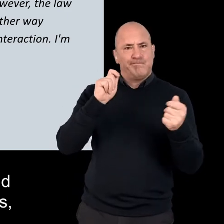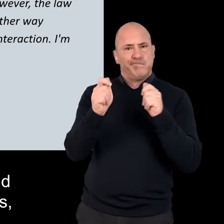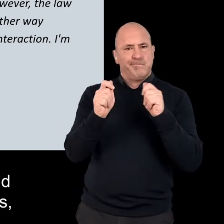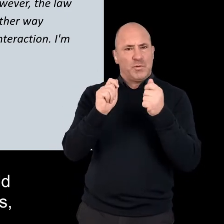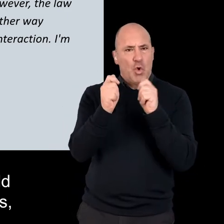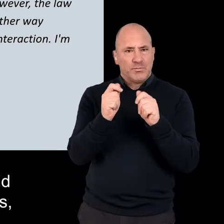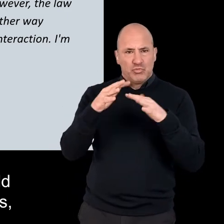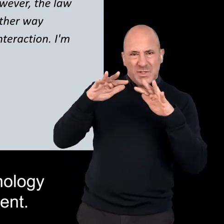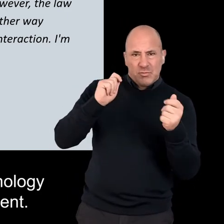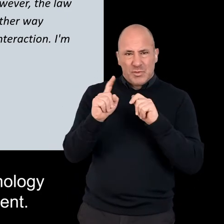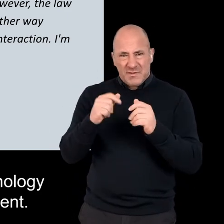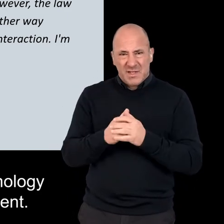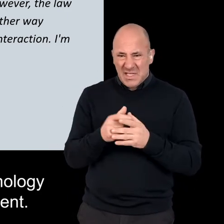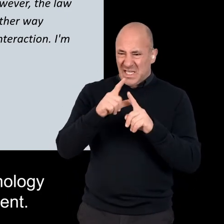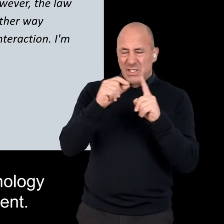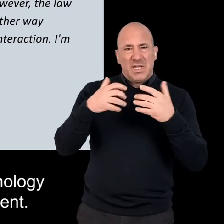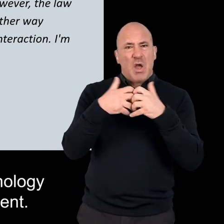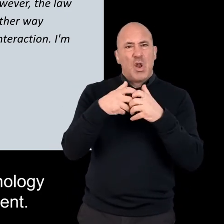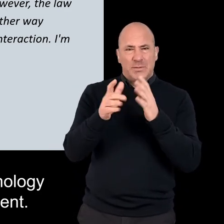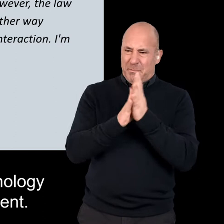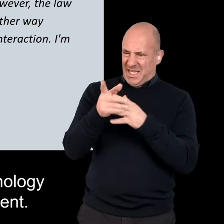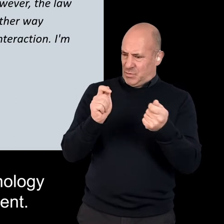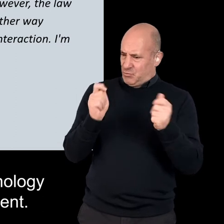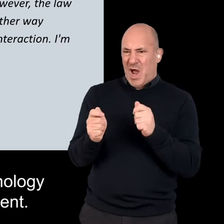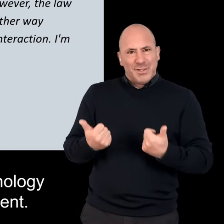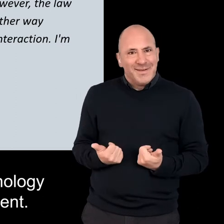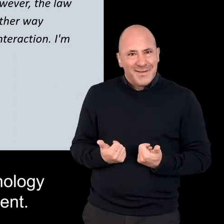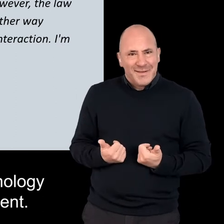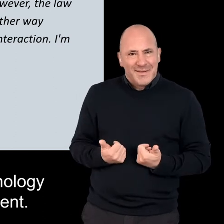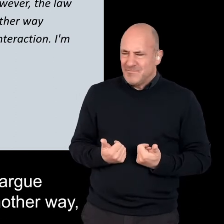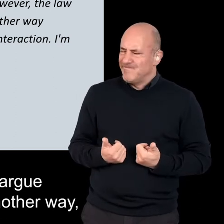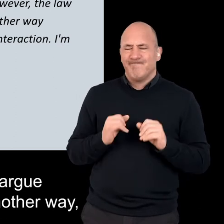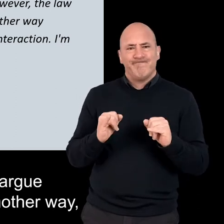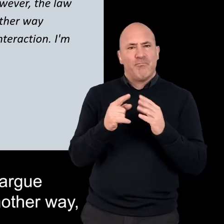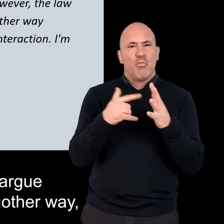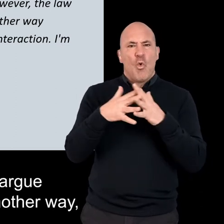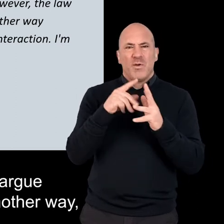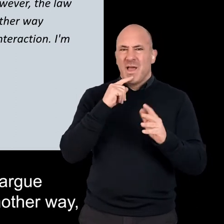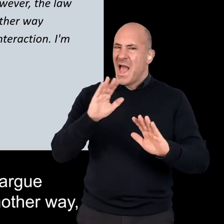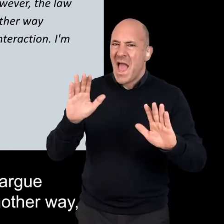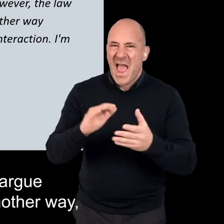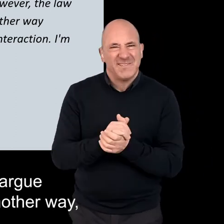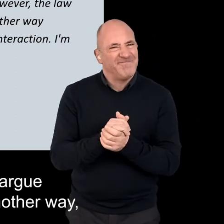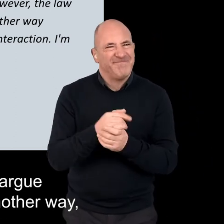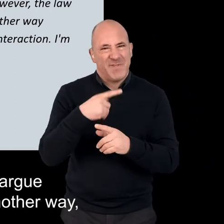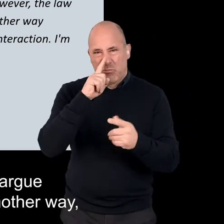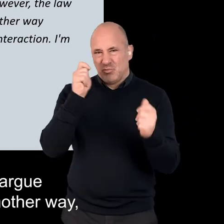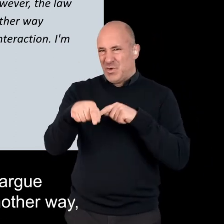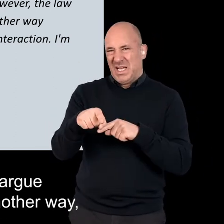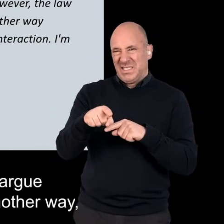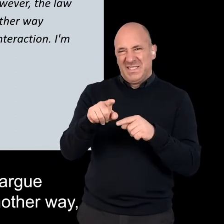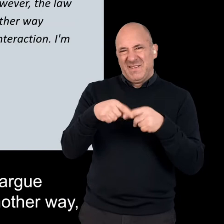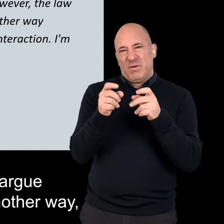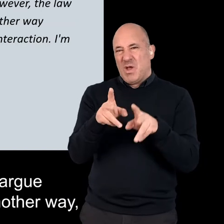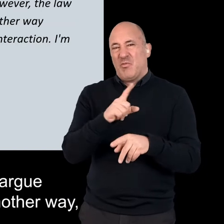should make reasonable adjustments, and you'd think using digital technology would be a reasonable adjustment. However, the law allows them to argue that it's not